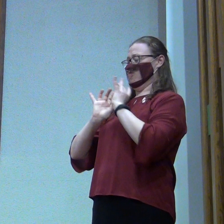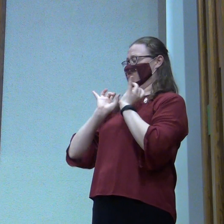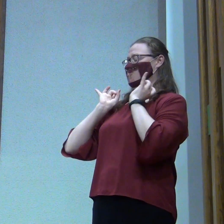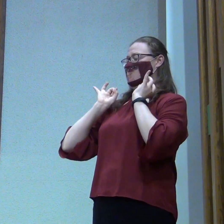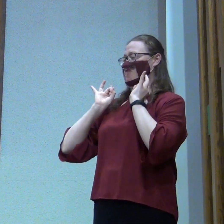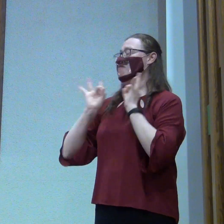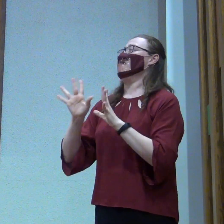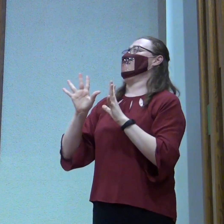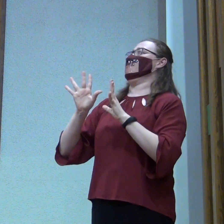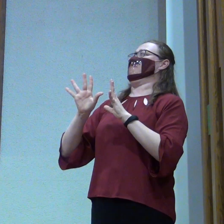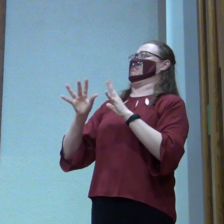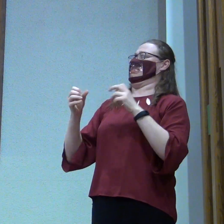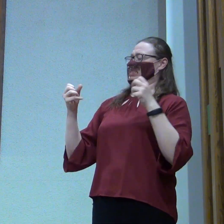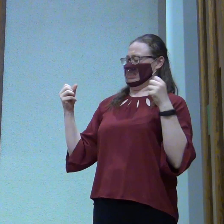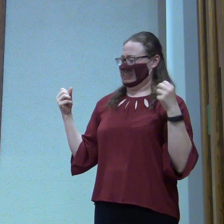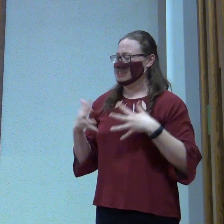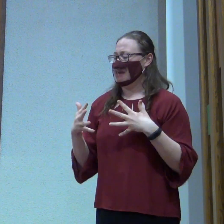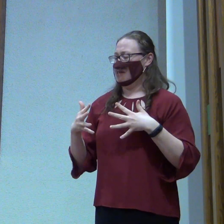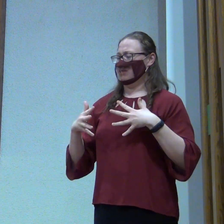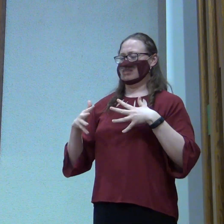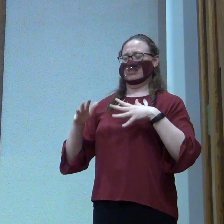of the crucifixion.